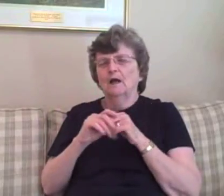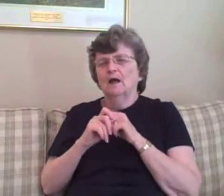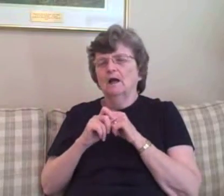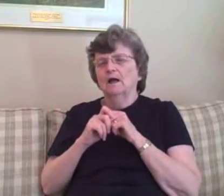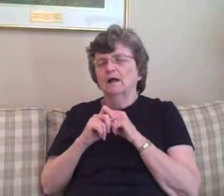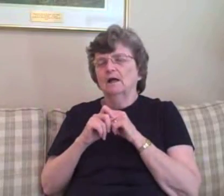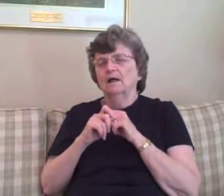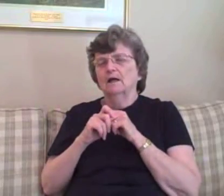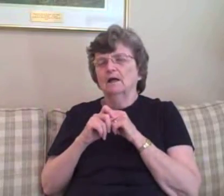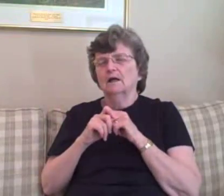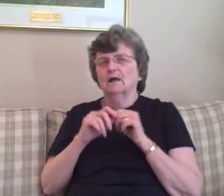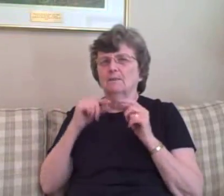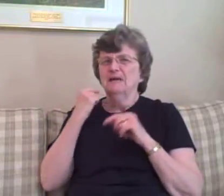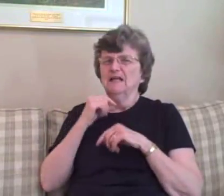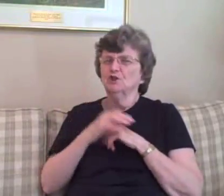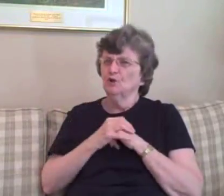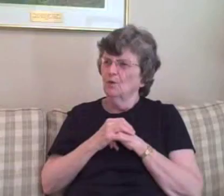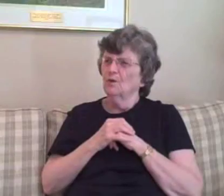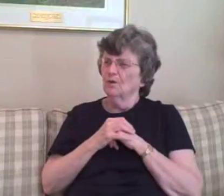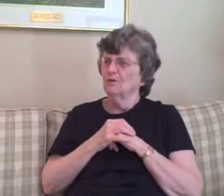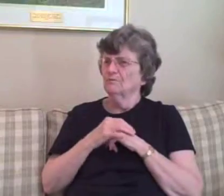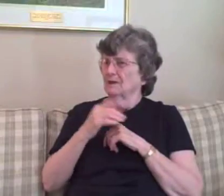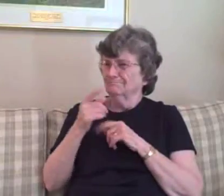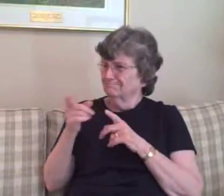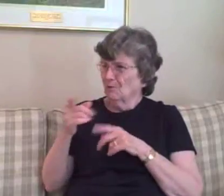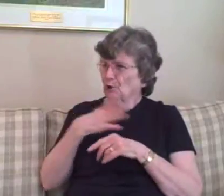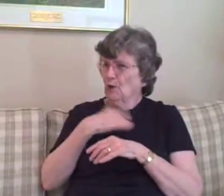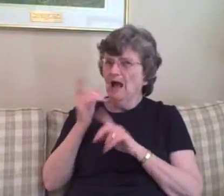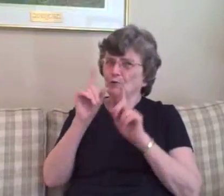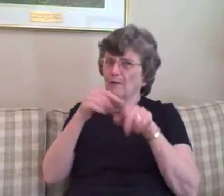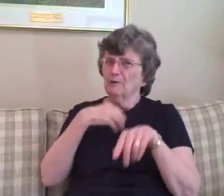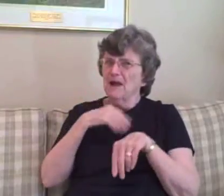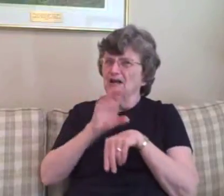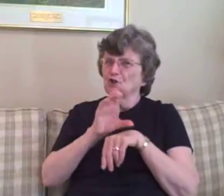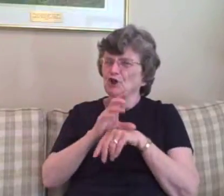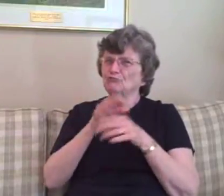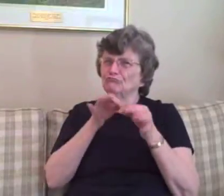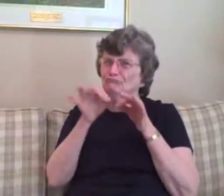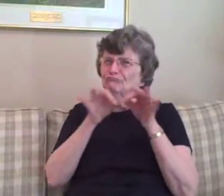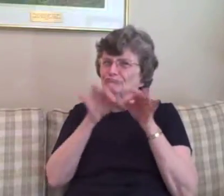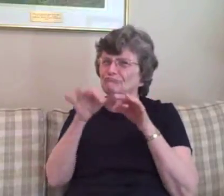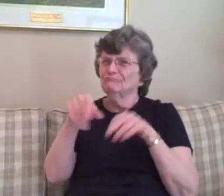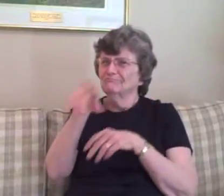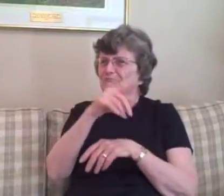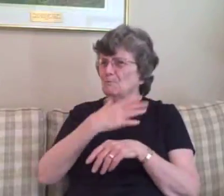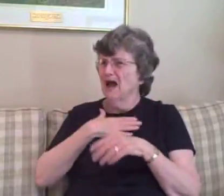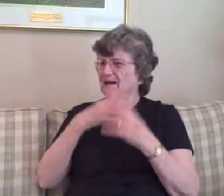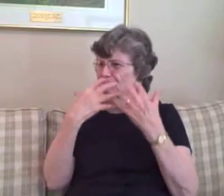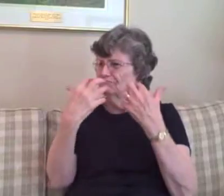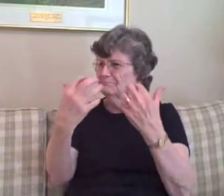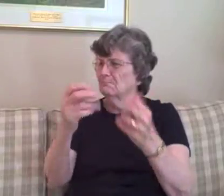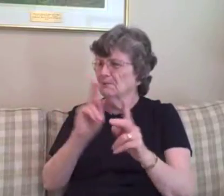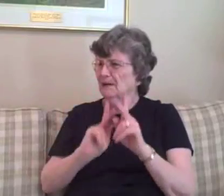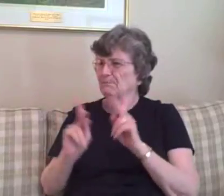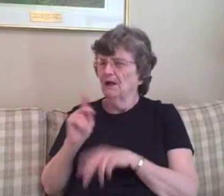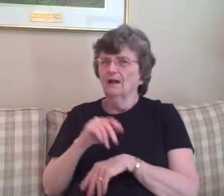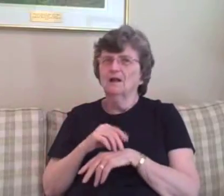through. And and they said, "You must have, I told you you need to come to church and